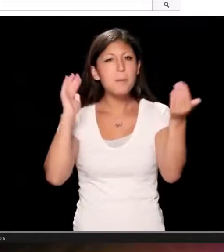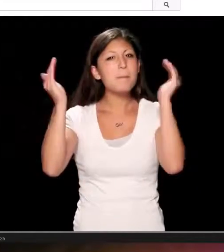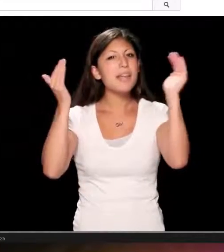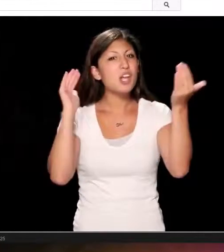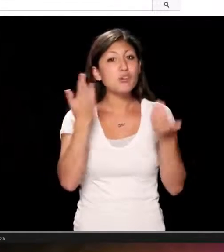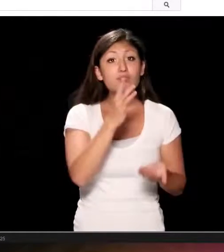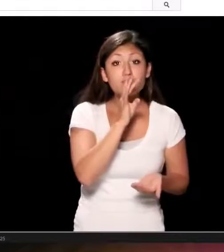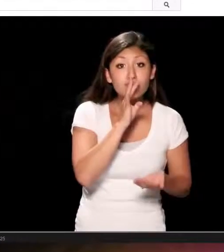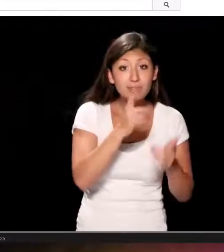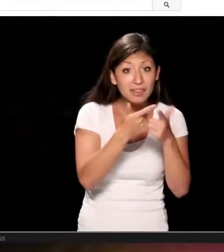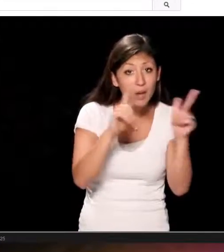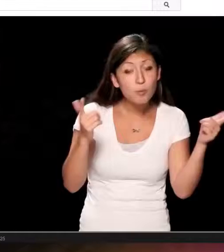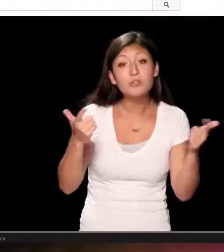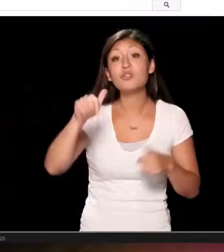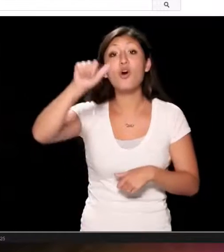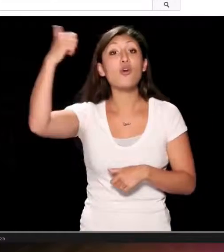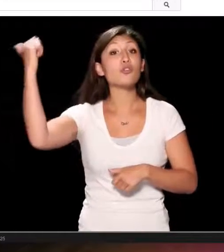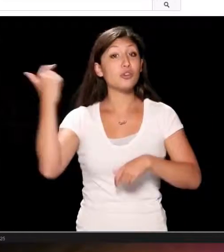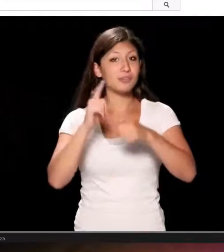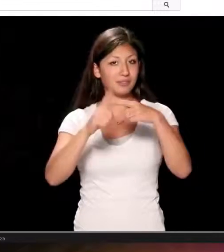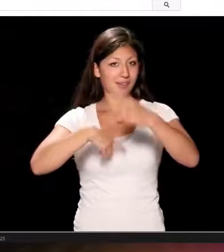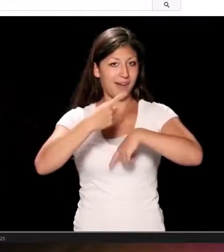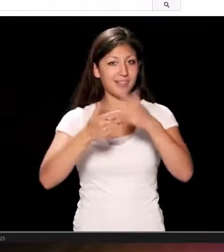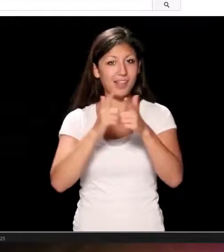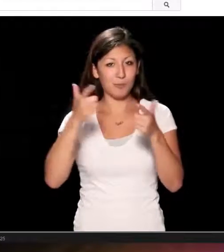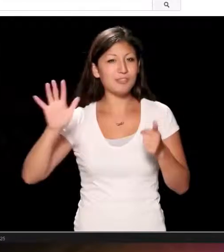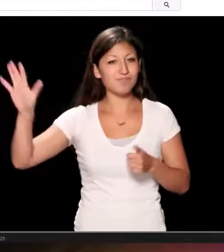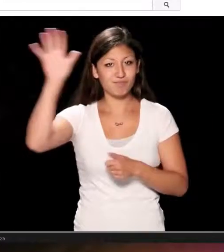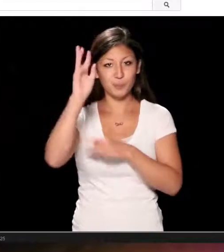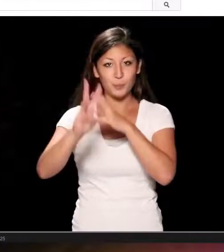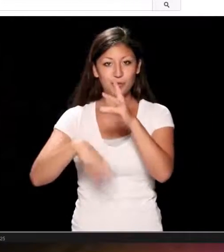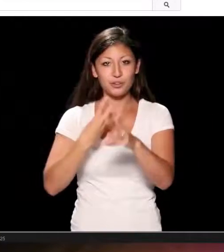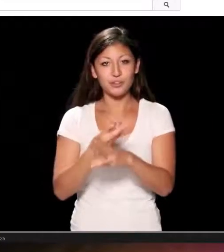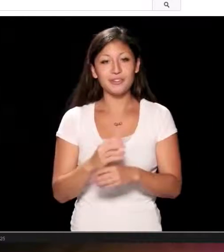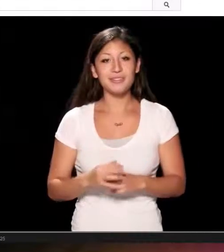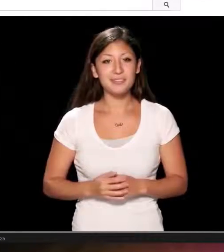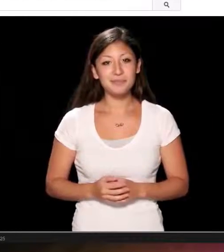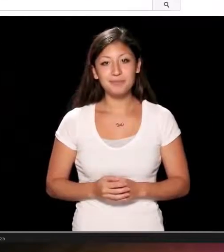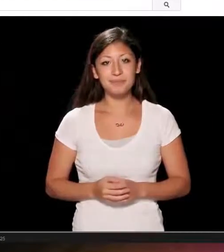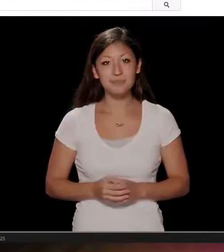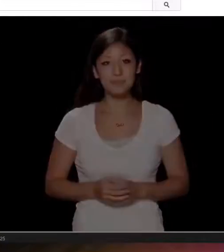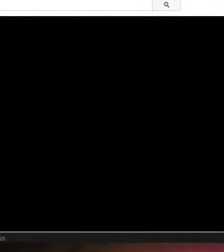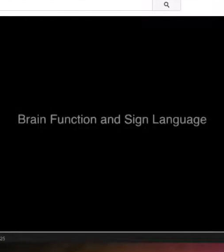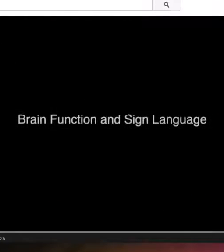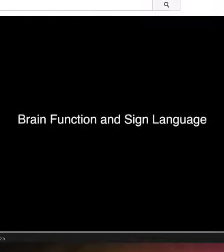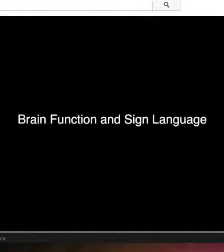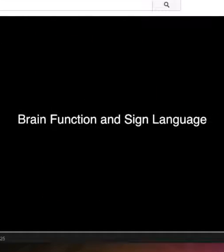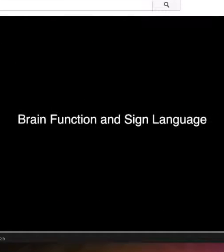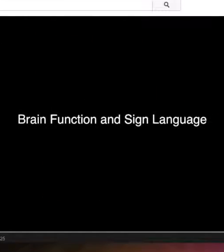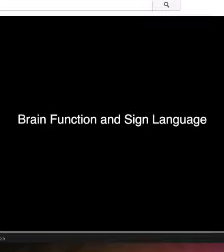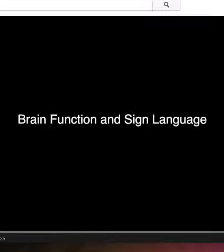brain relations and compares that with spoken cultures from around the world.